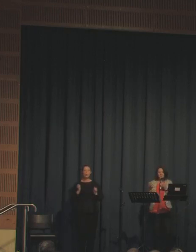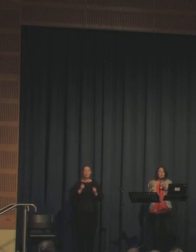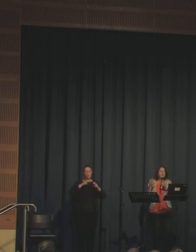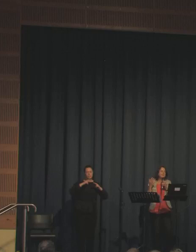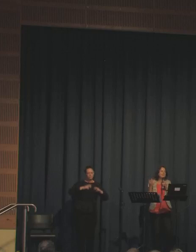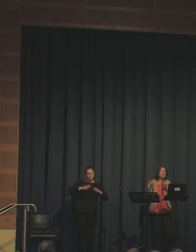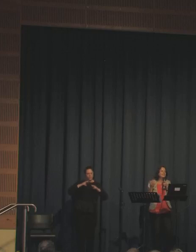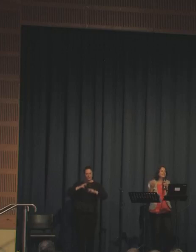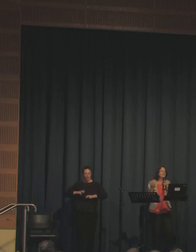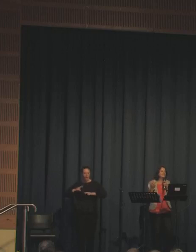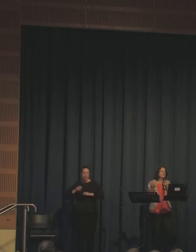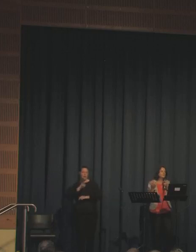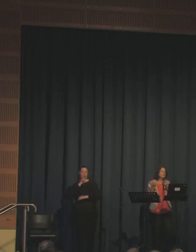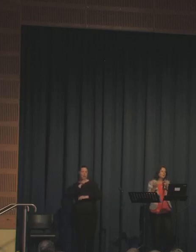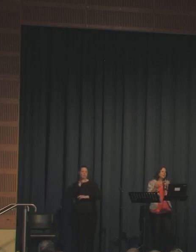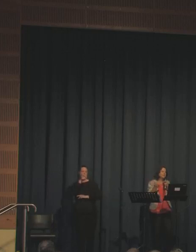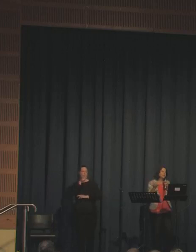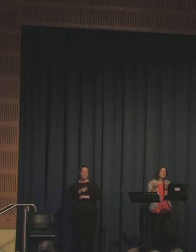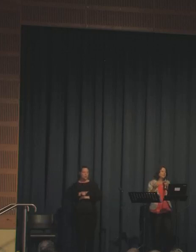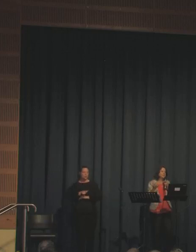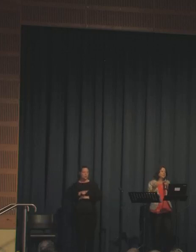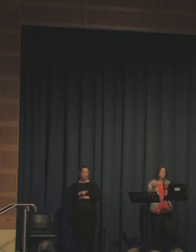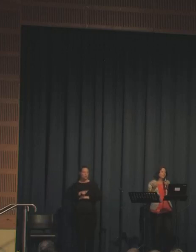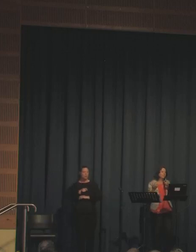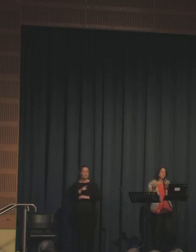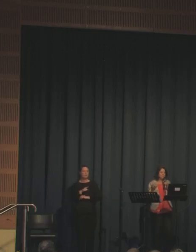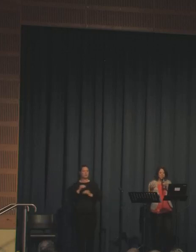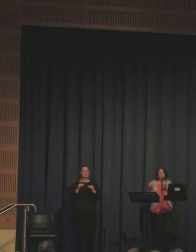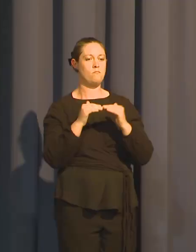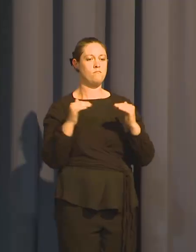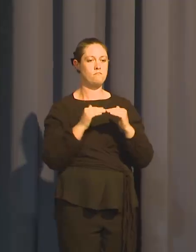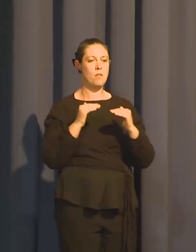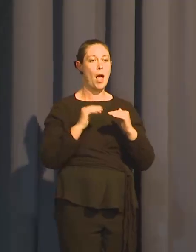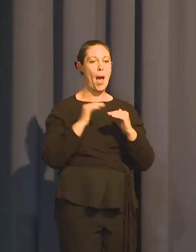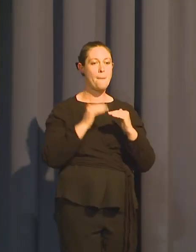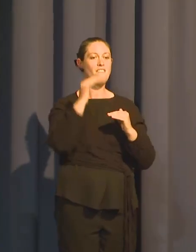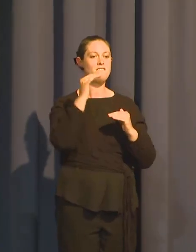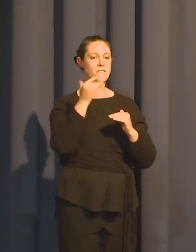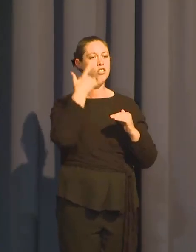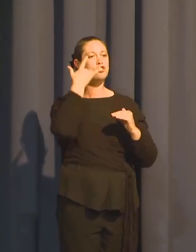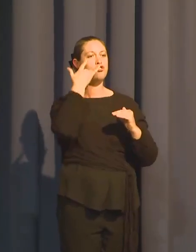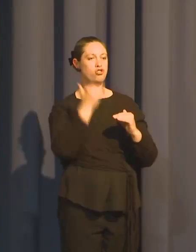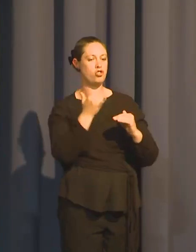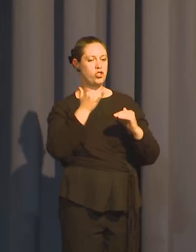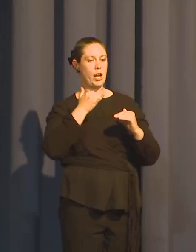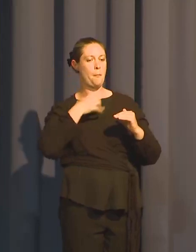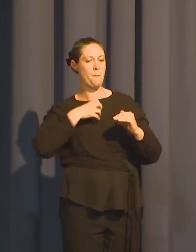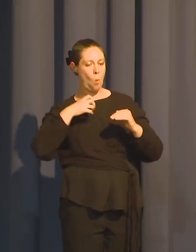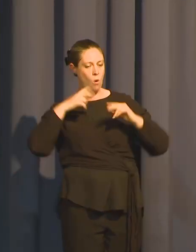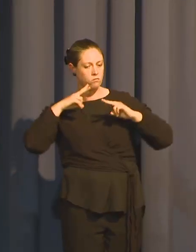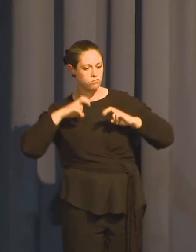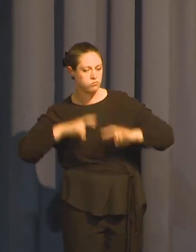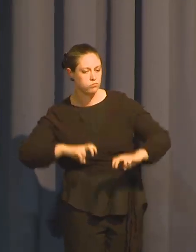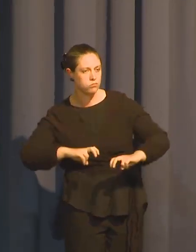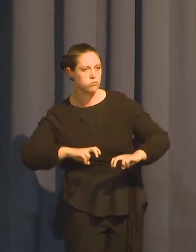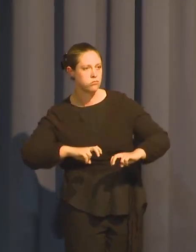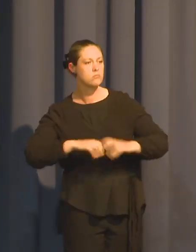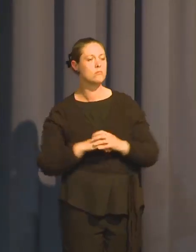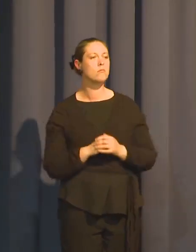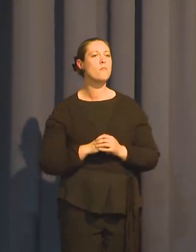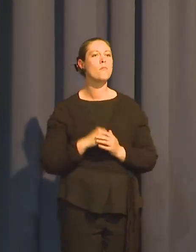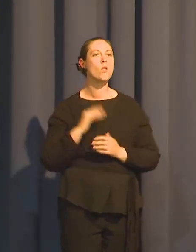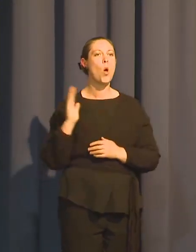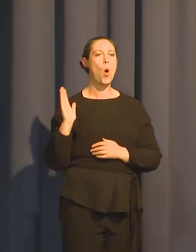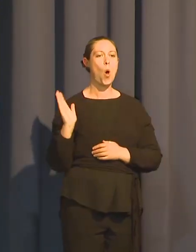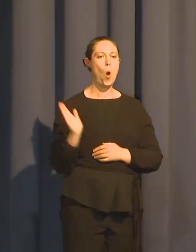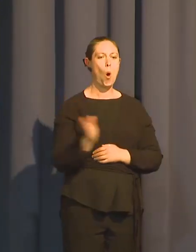further investigations with any individuals who had these levels above the 0.24, and all of them to date seem